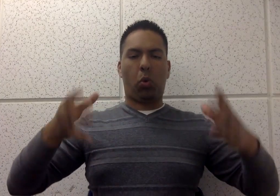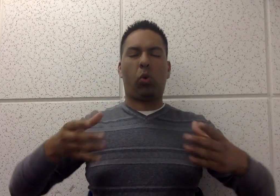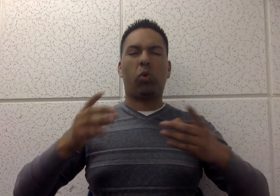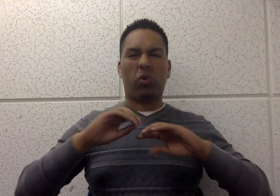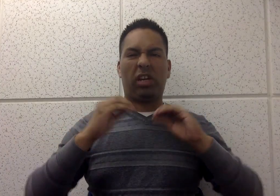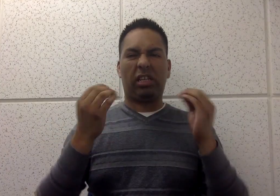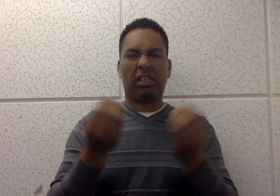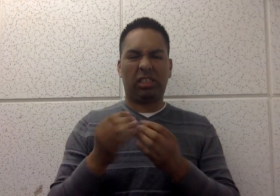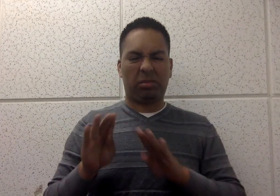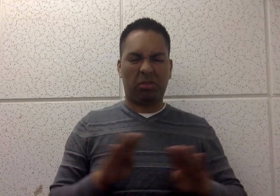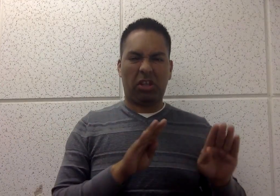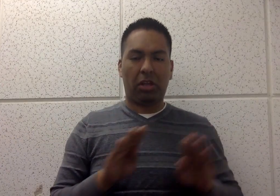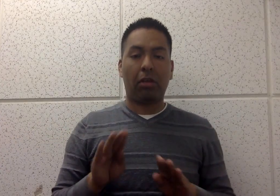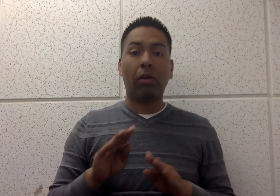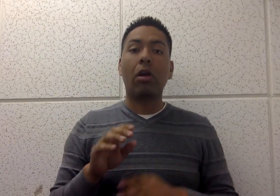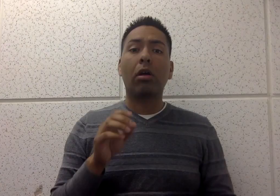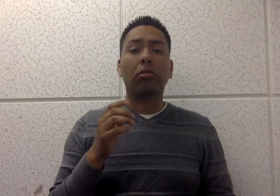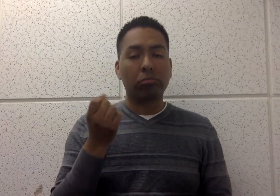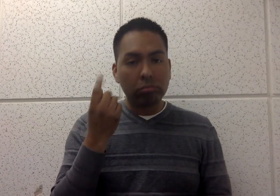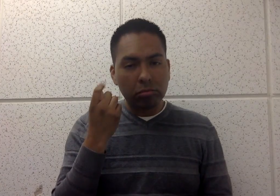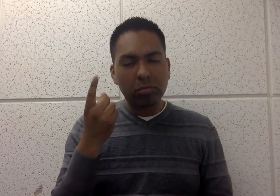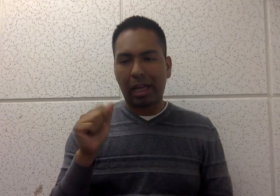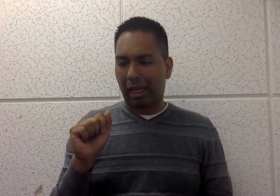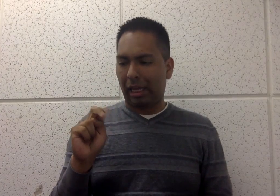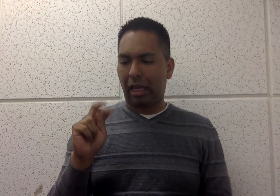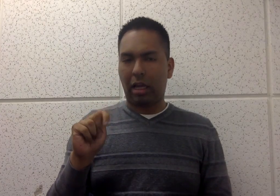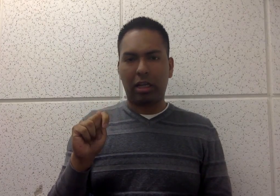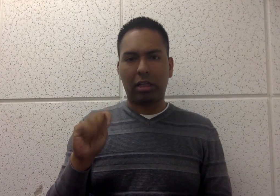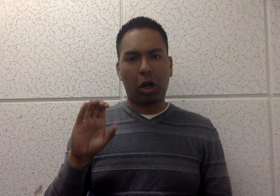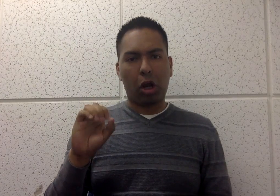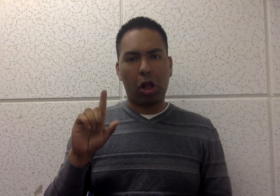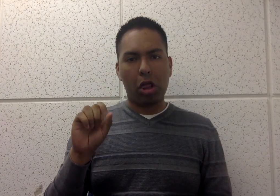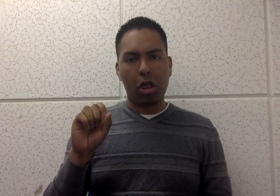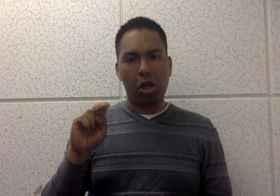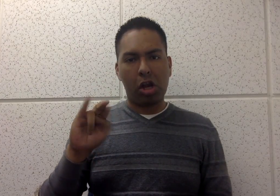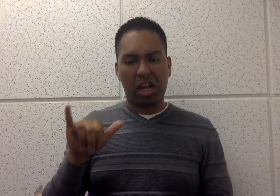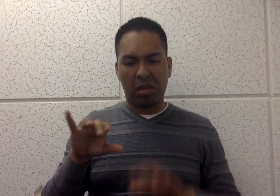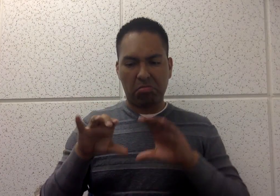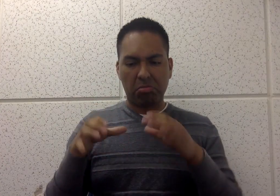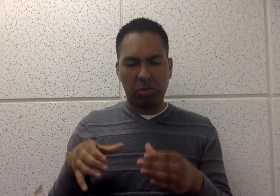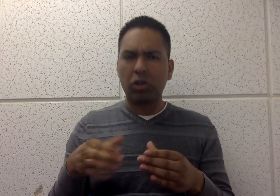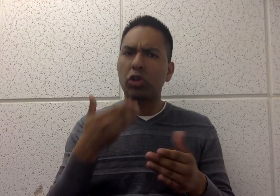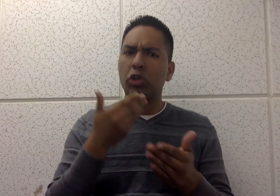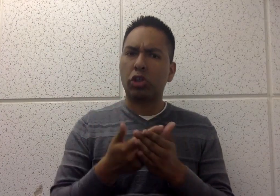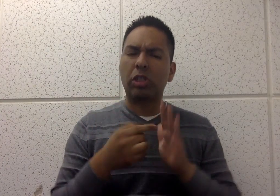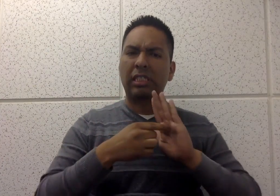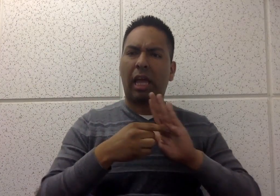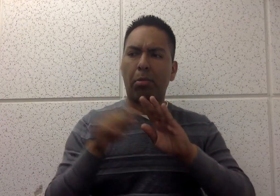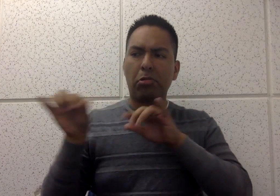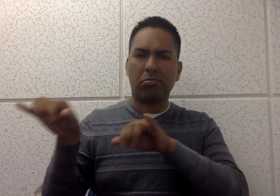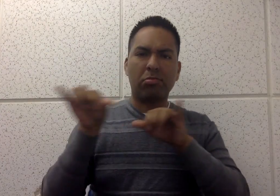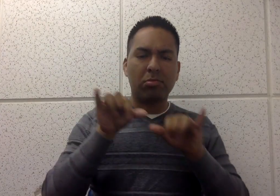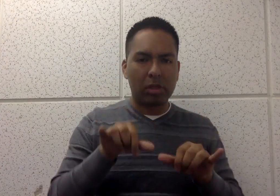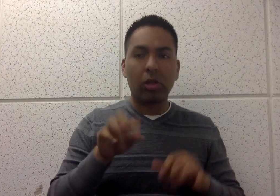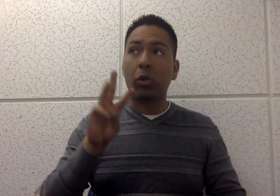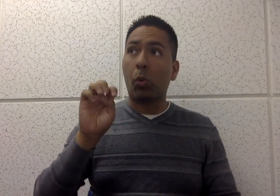So, ant colonies are a good example of an organization like that, and there are many others. The web is one. There are many biological